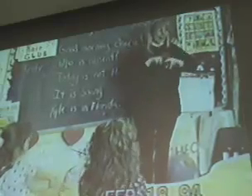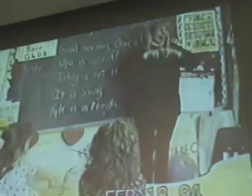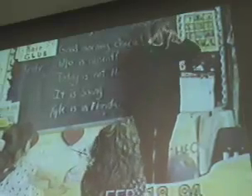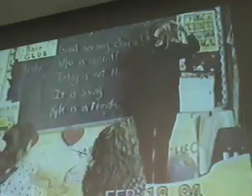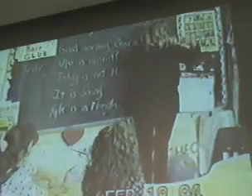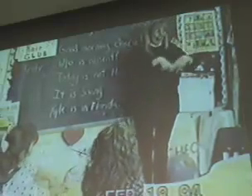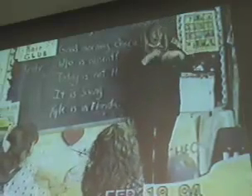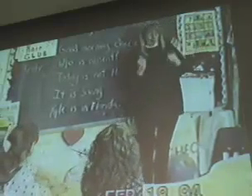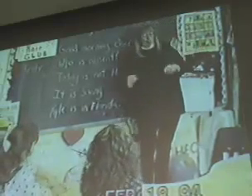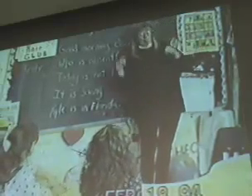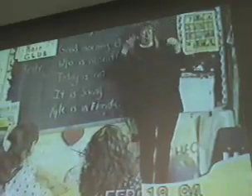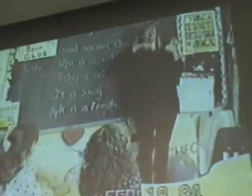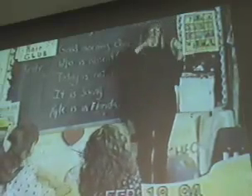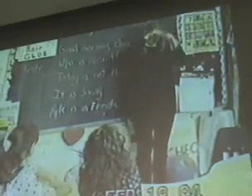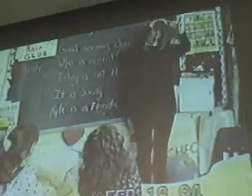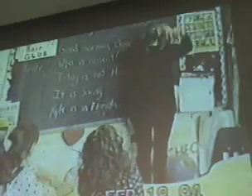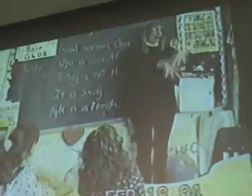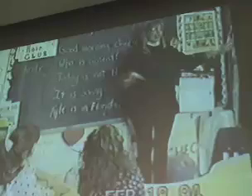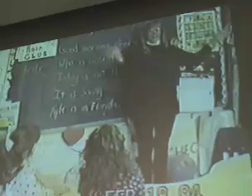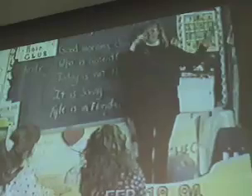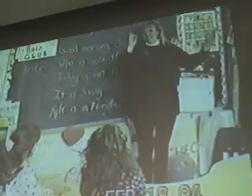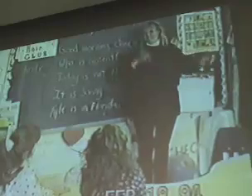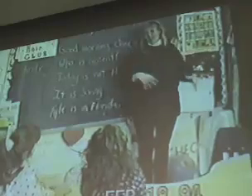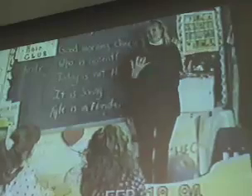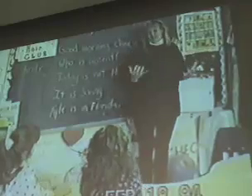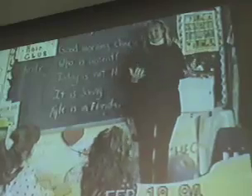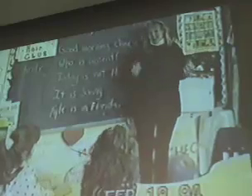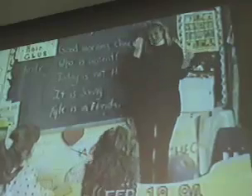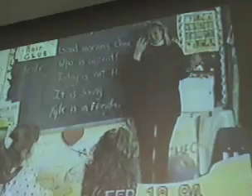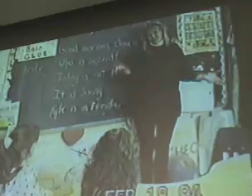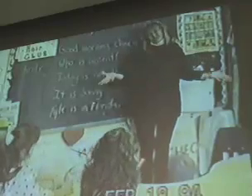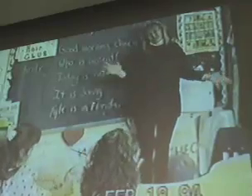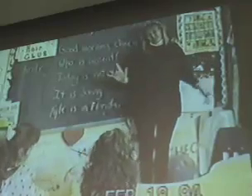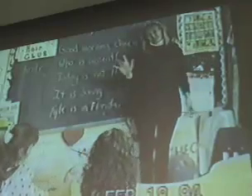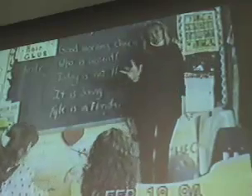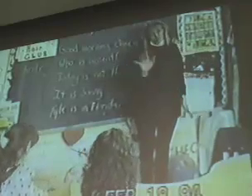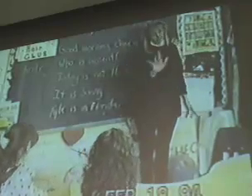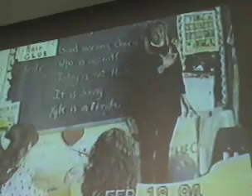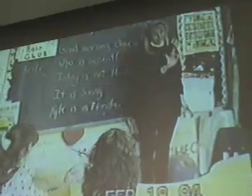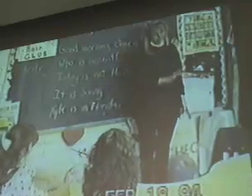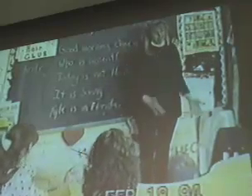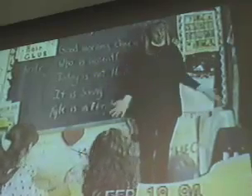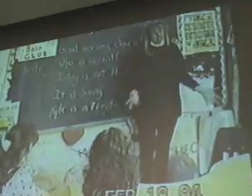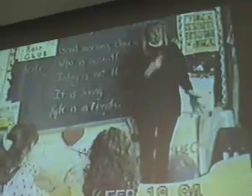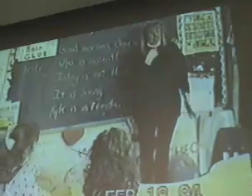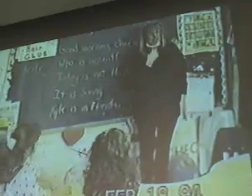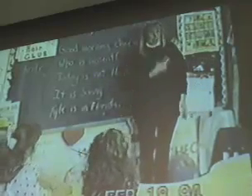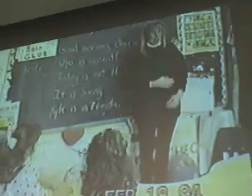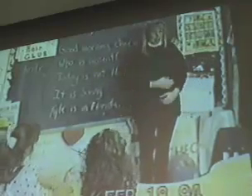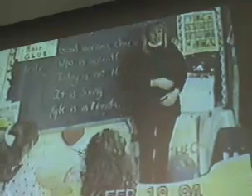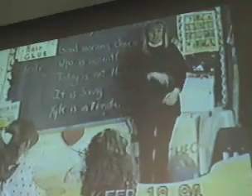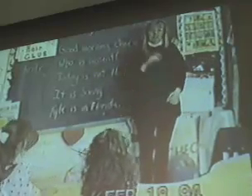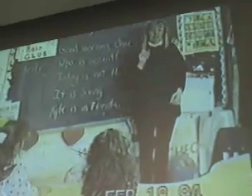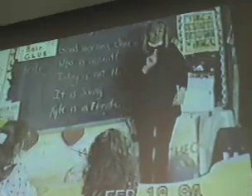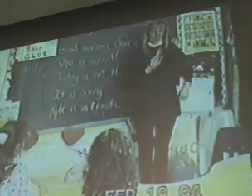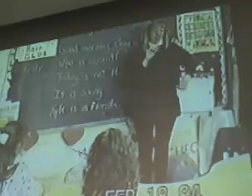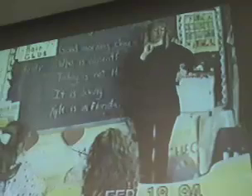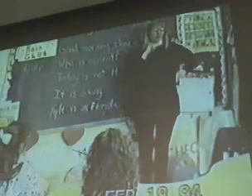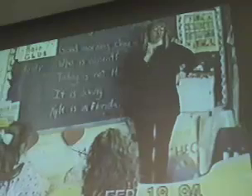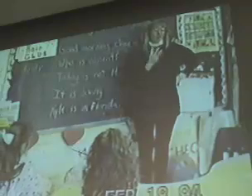Disneyland. He's on the Ferris wheel. He's at Splash Mountain. He's having a riot right now. Just letting you know. I'm sorry. You guys are stuck here. Yep, he's